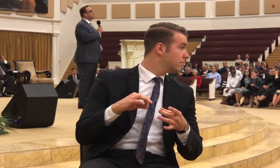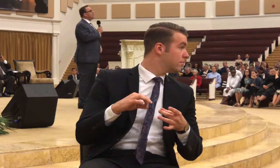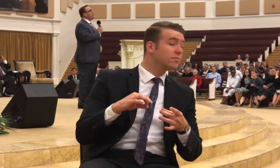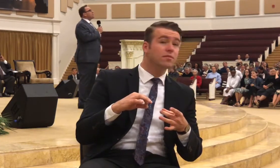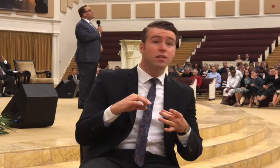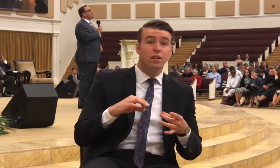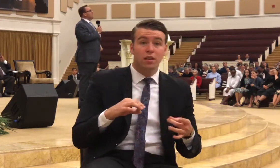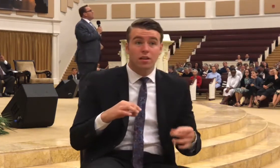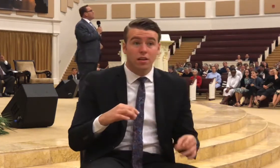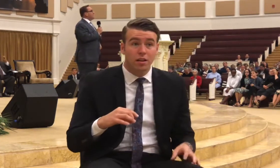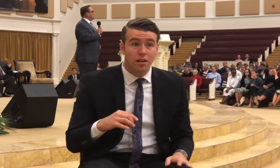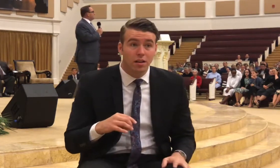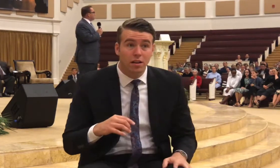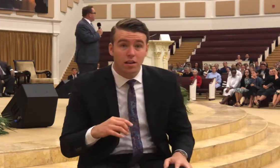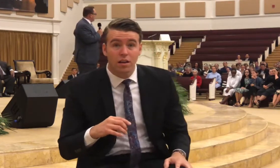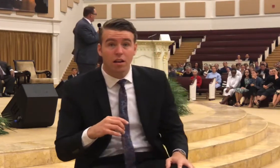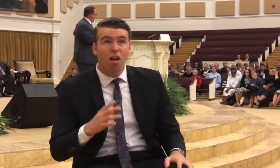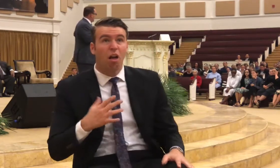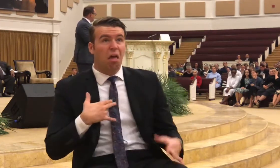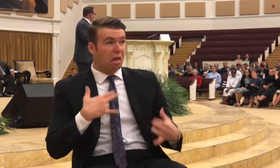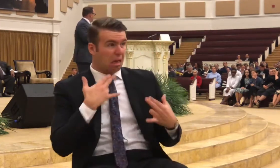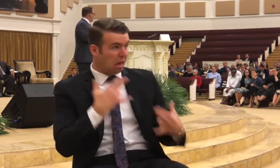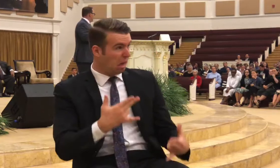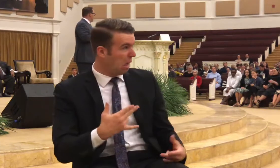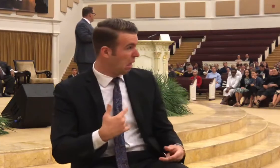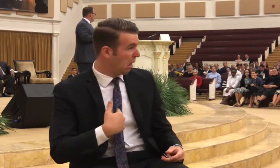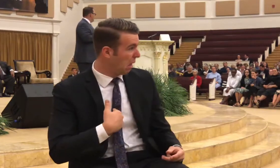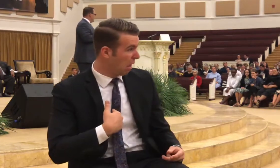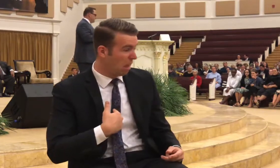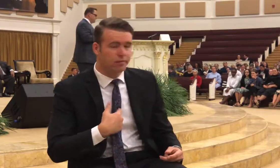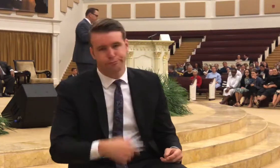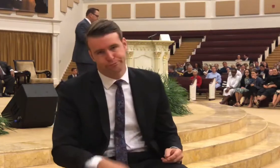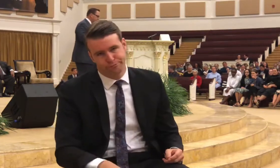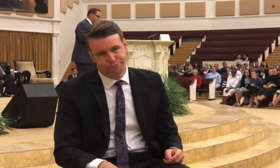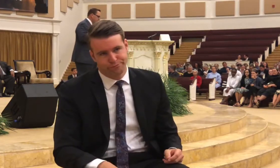As if you're the only one that anybody's ever said anything about.